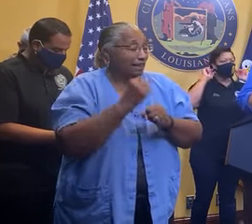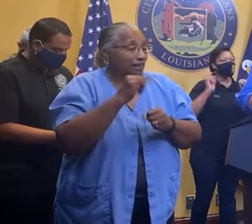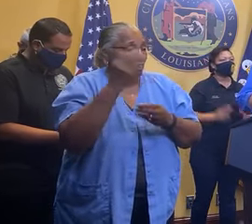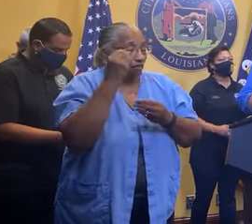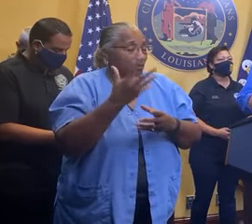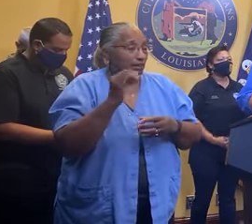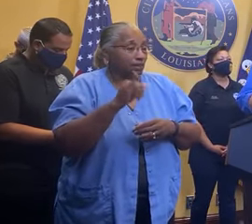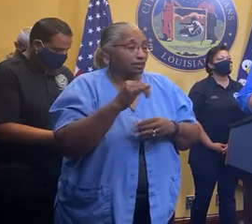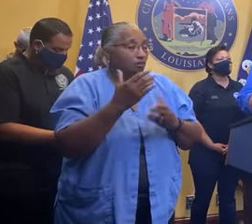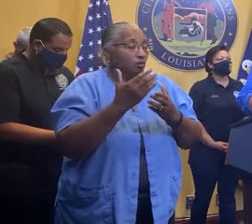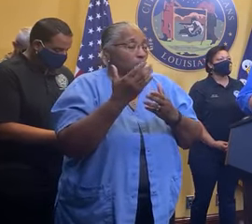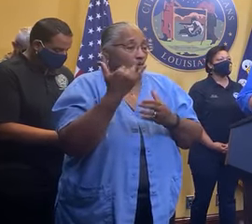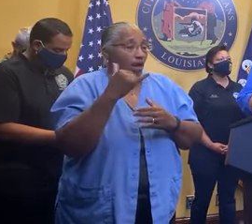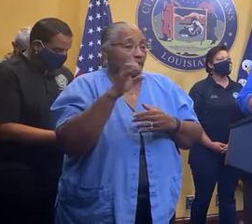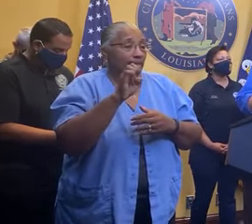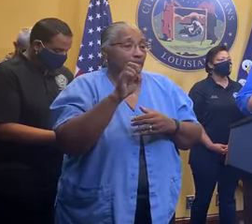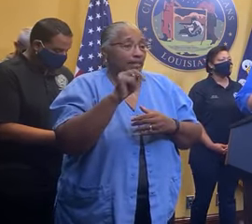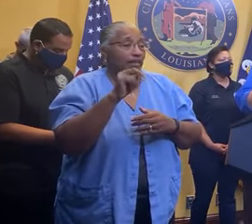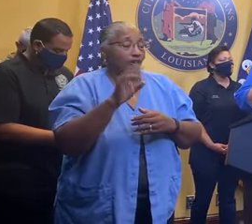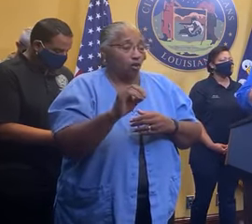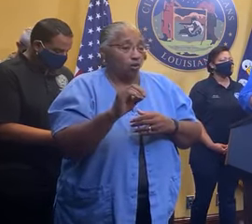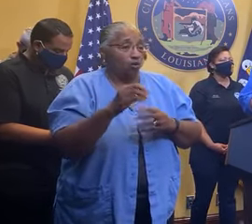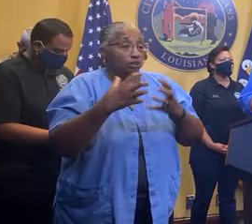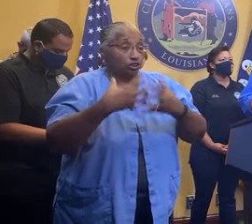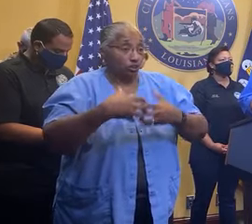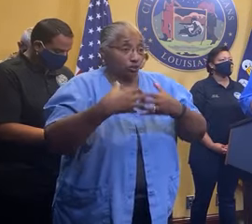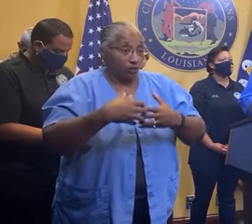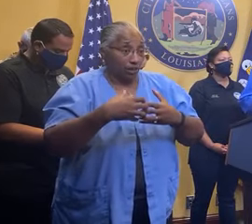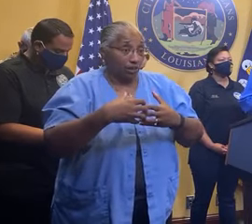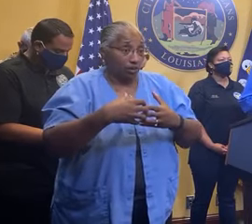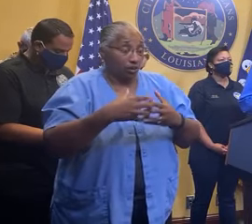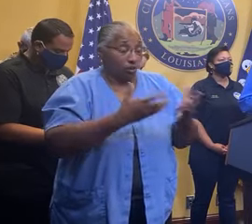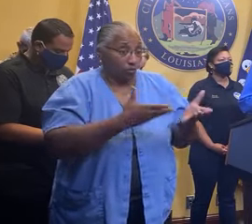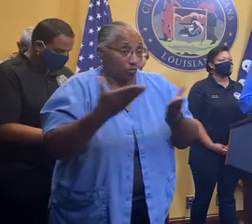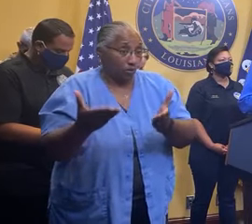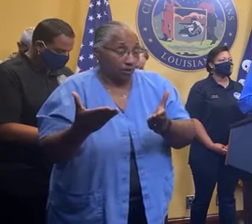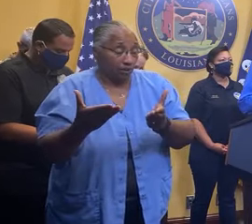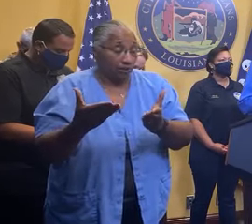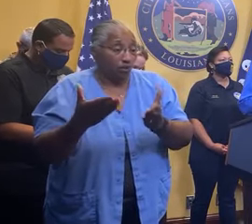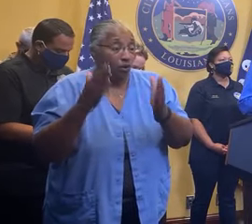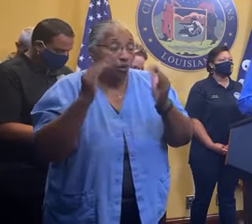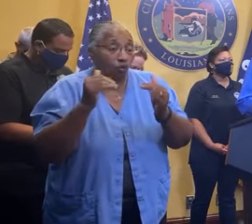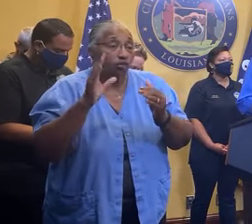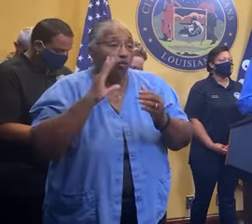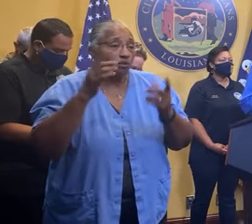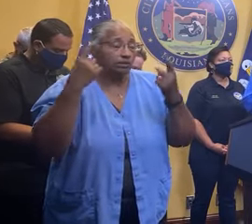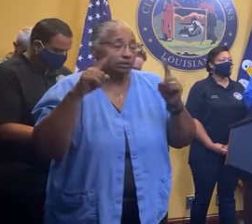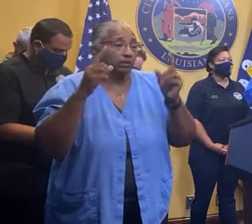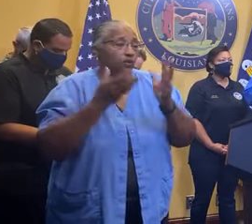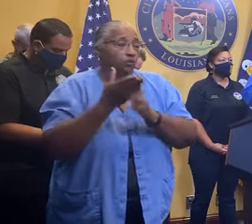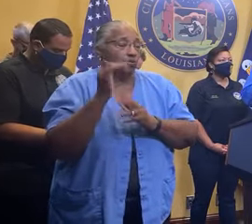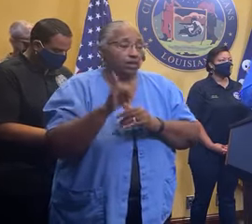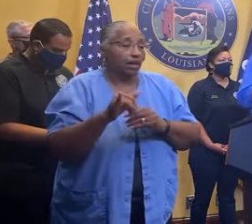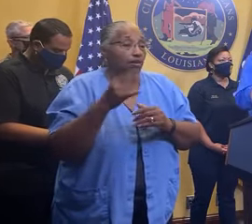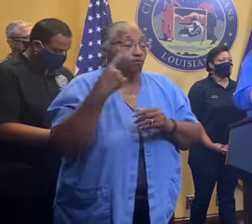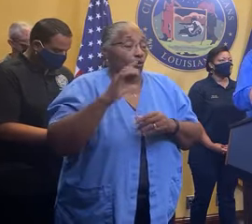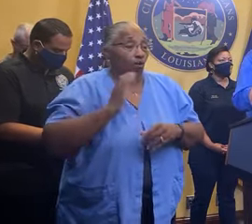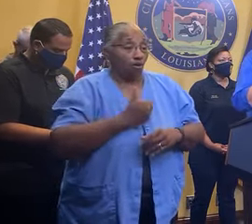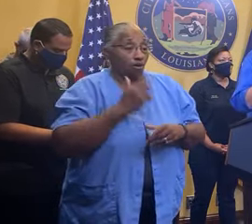why those ENO generators are being deployed. Hopefully we'll get through it, but I think for our residents, an